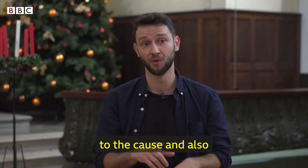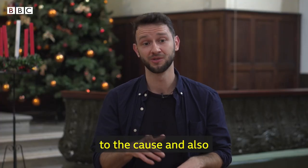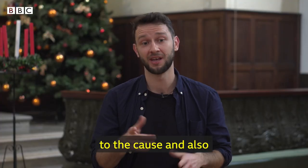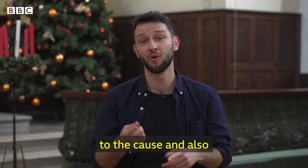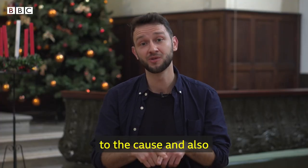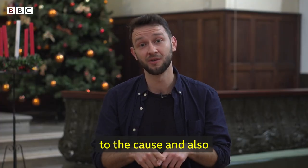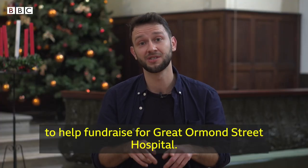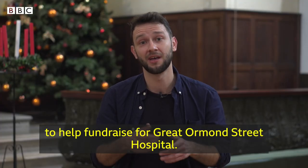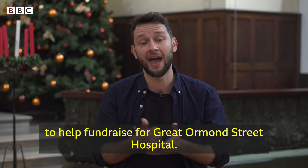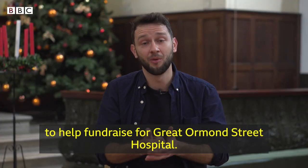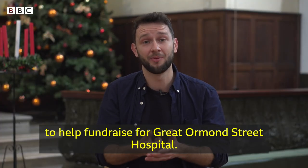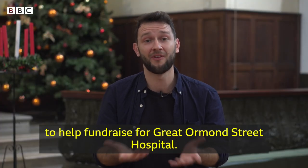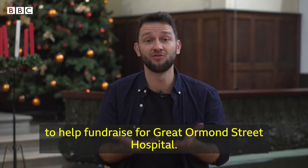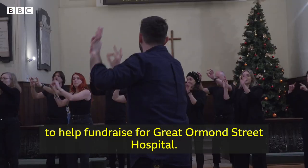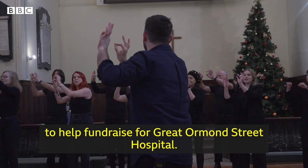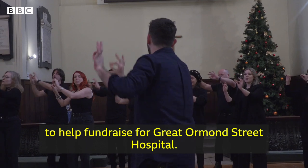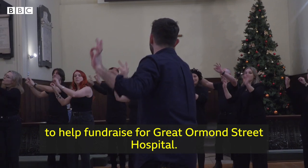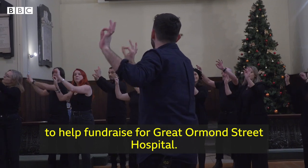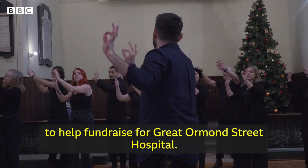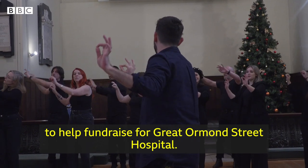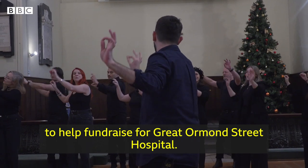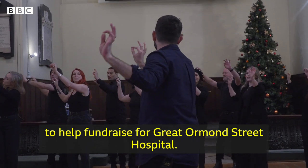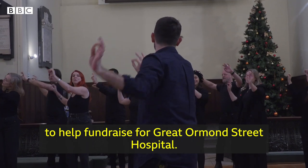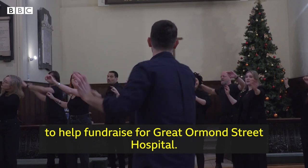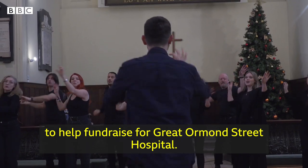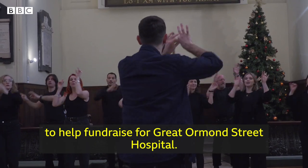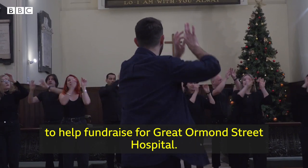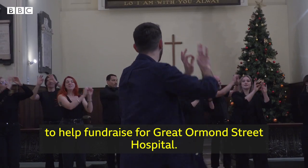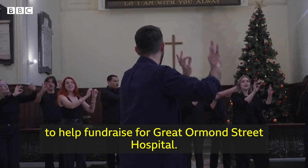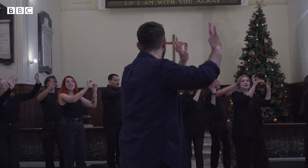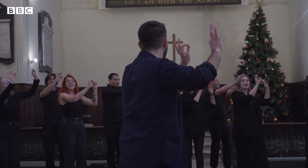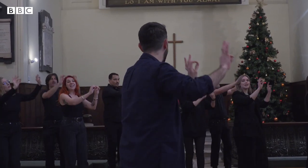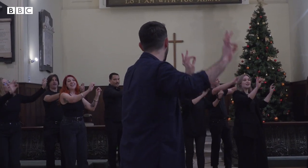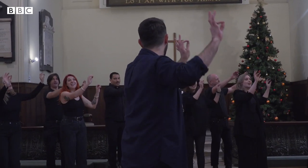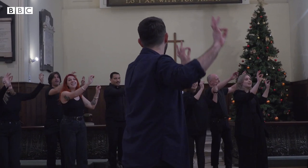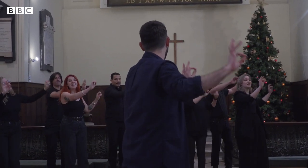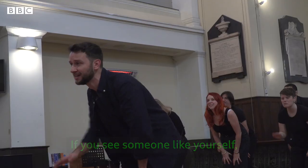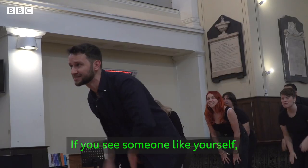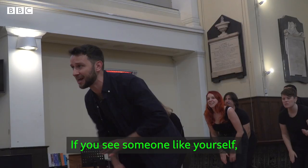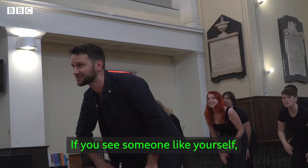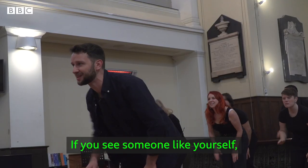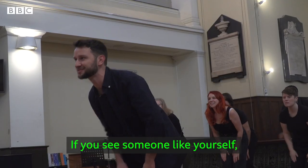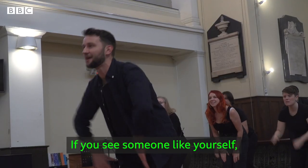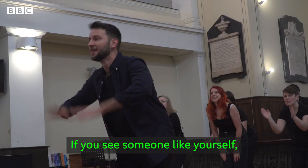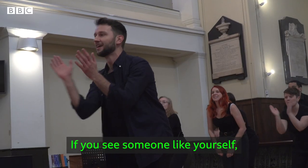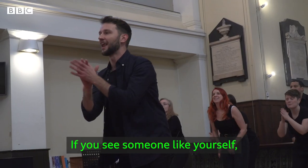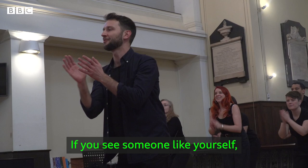cause, and also to help fundraise for Great Ormond Street Hospital. If you see someone like